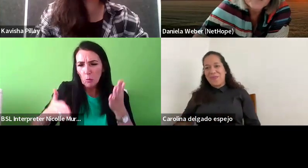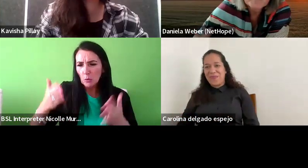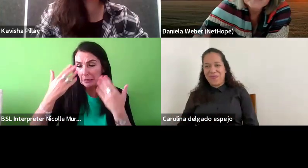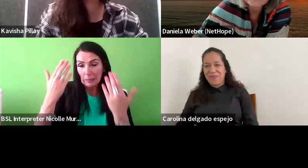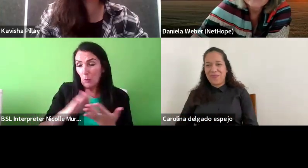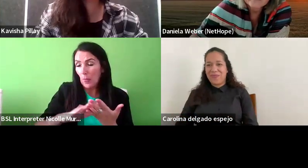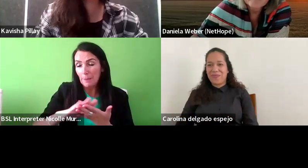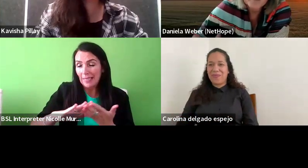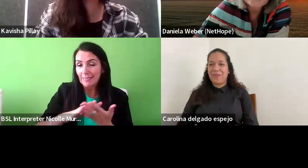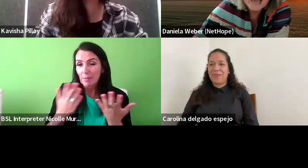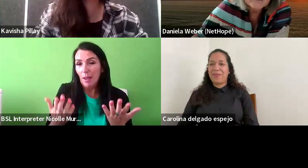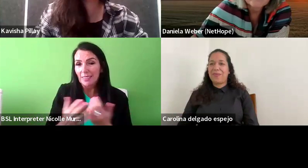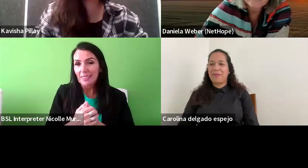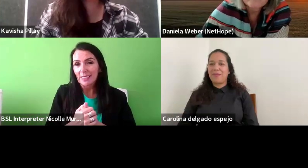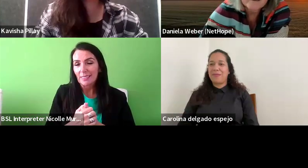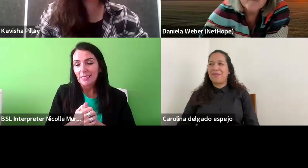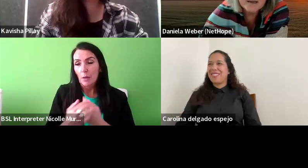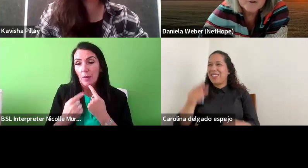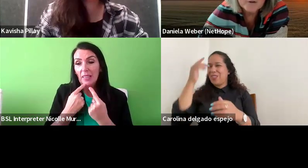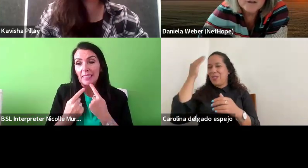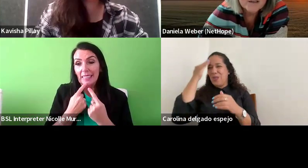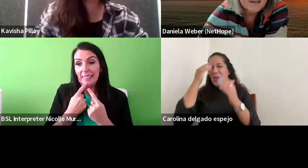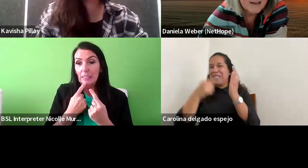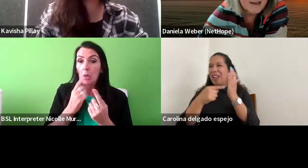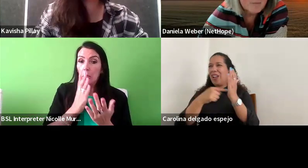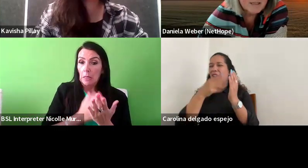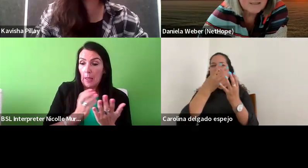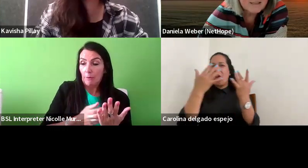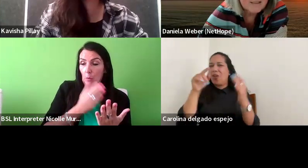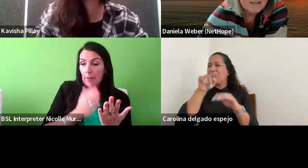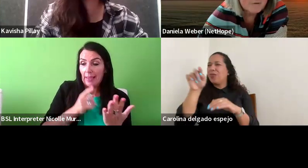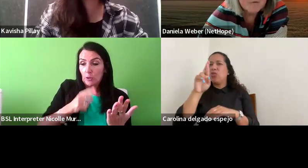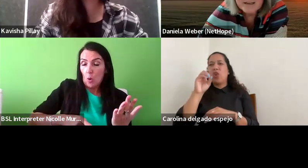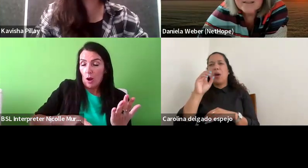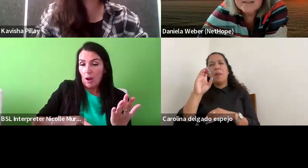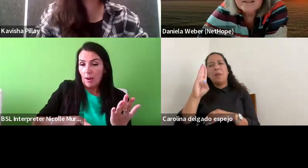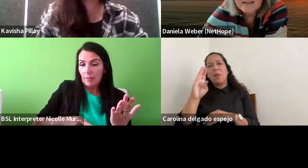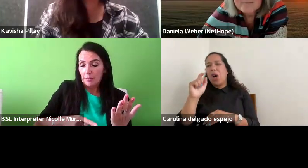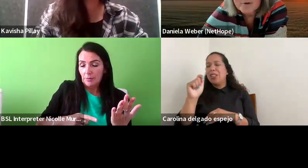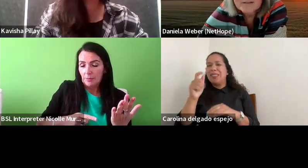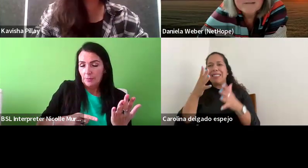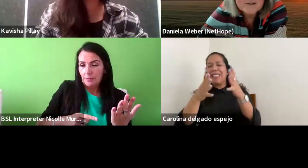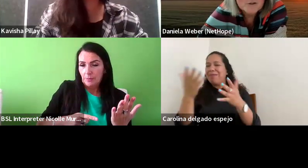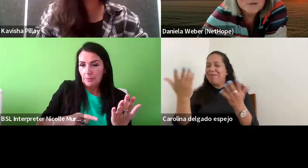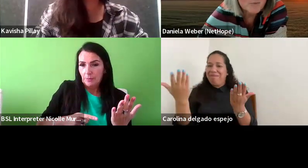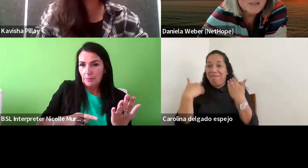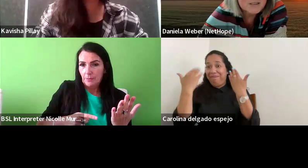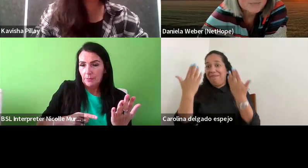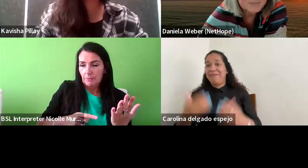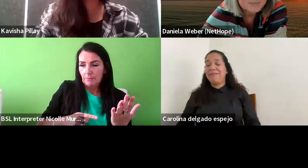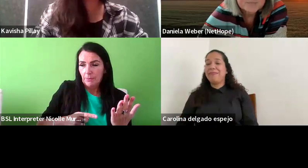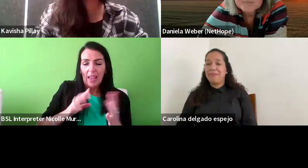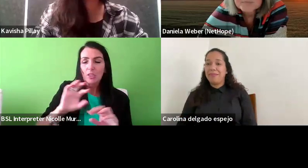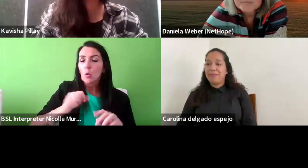mean, for me, it's basically about the data and making sure it doesn't reflect bias or introduces